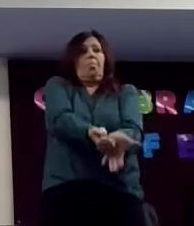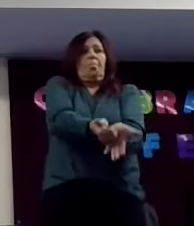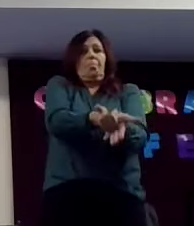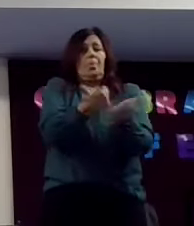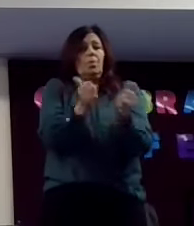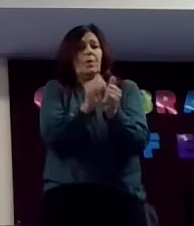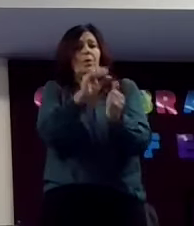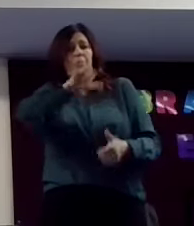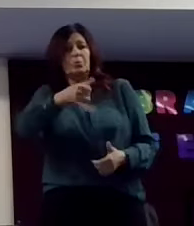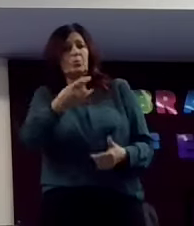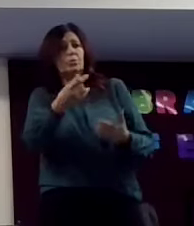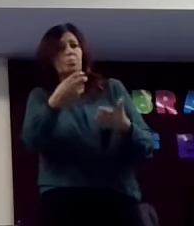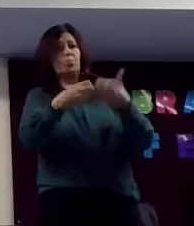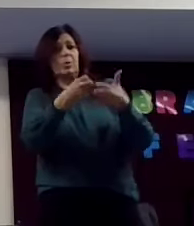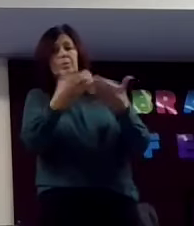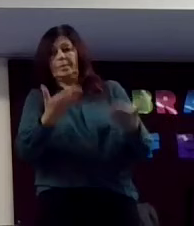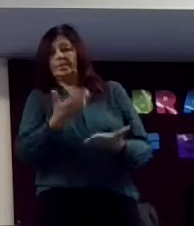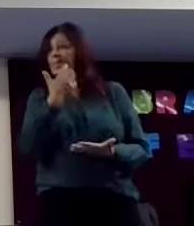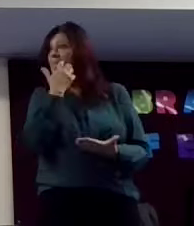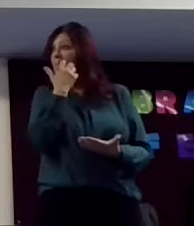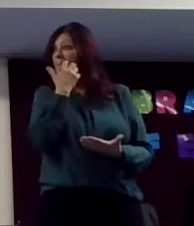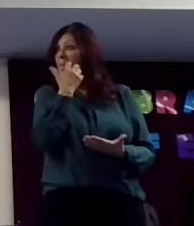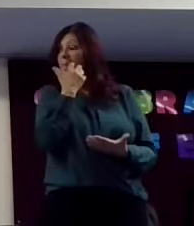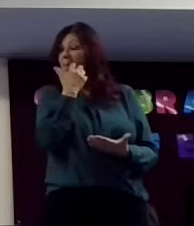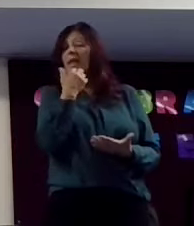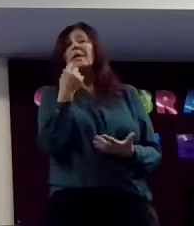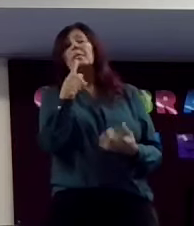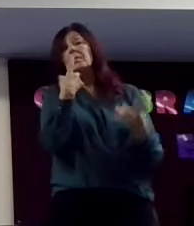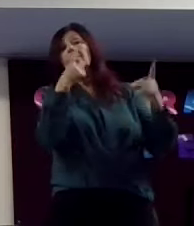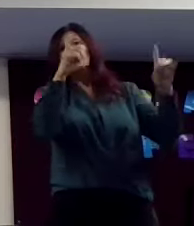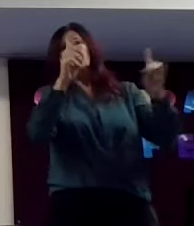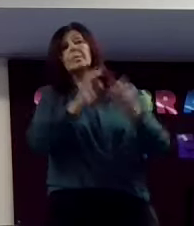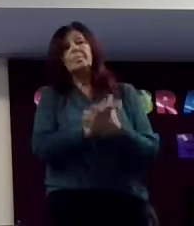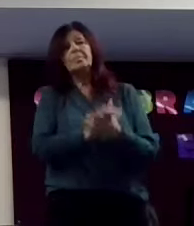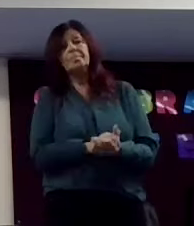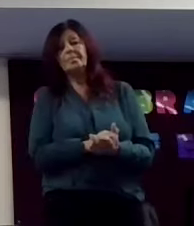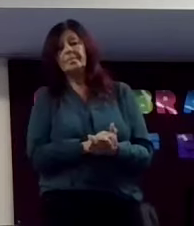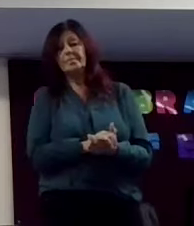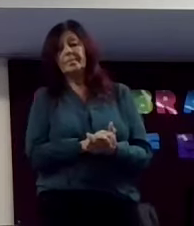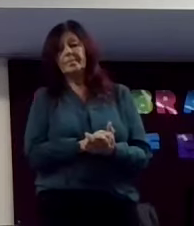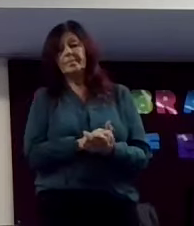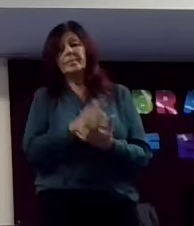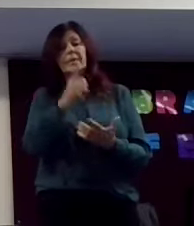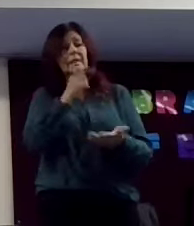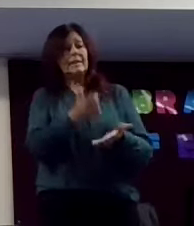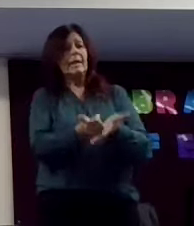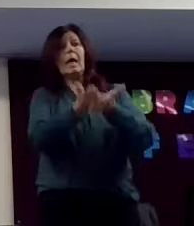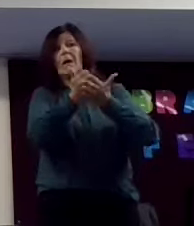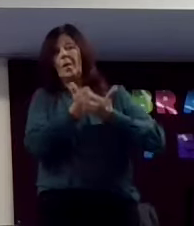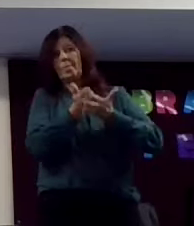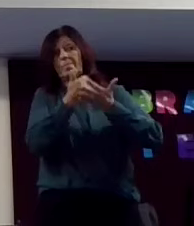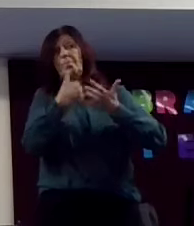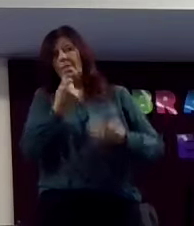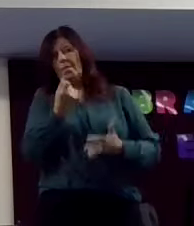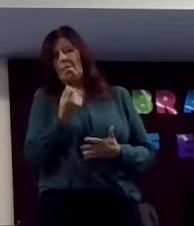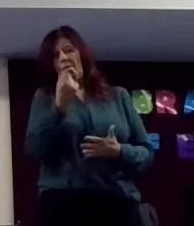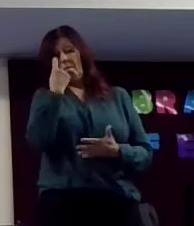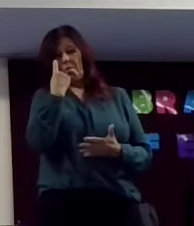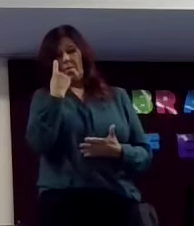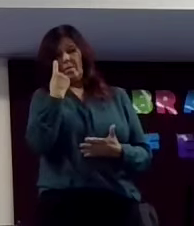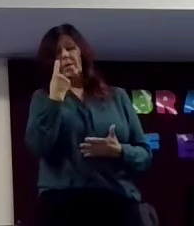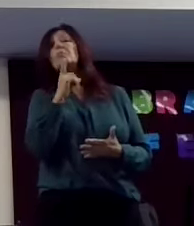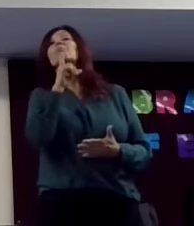the criminal justice problems that we have in Erie County. And it's been very effective. It's helped me,